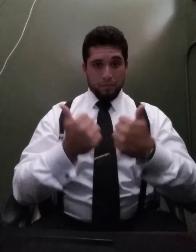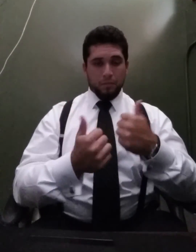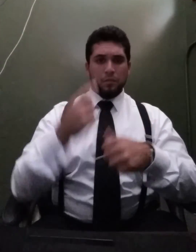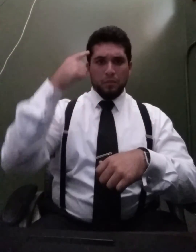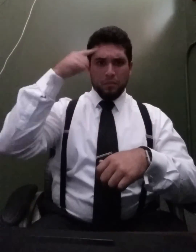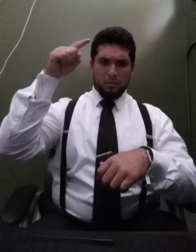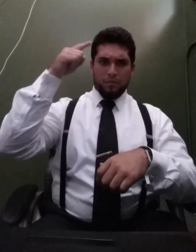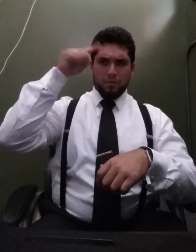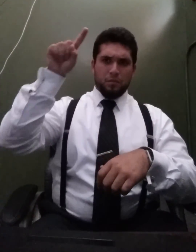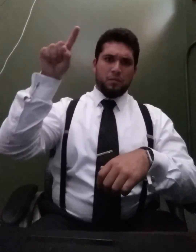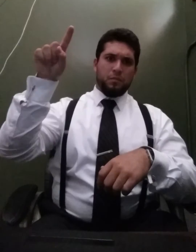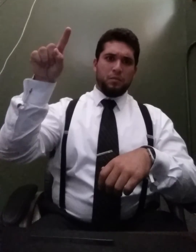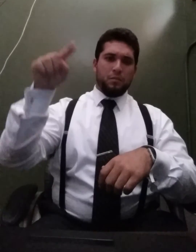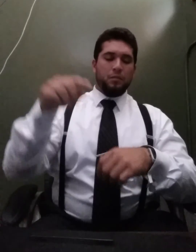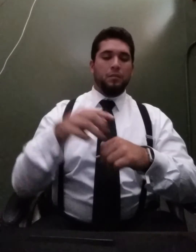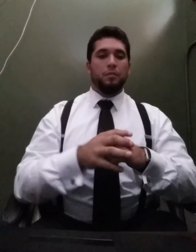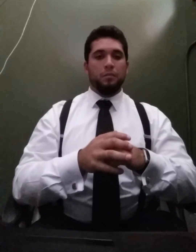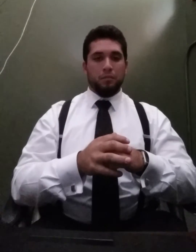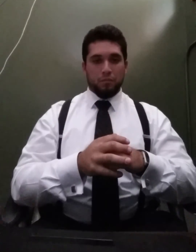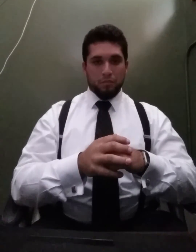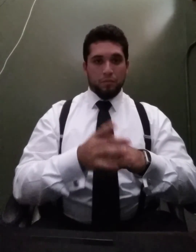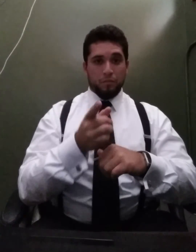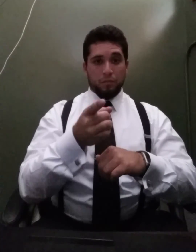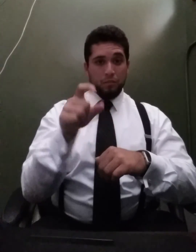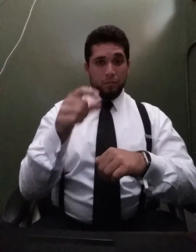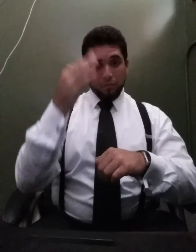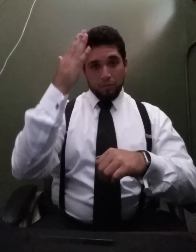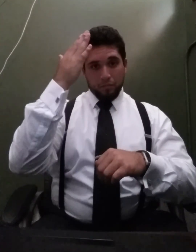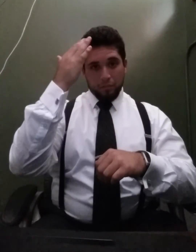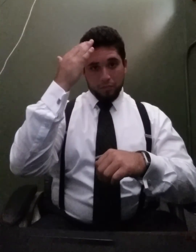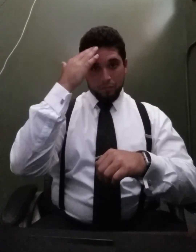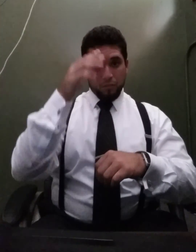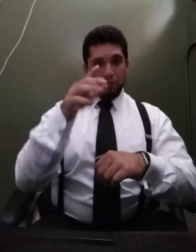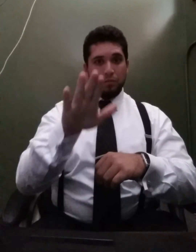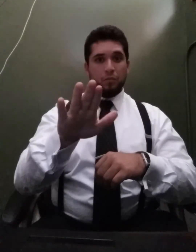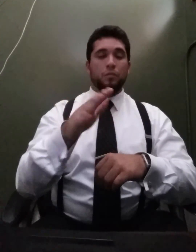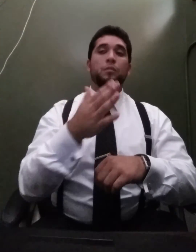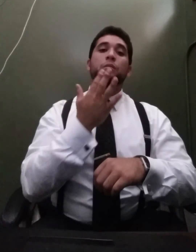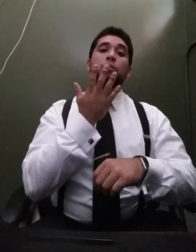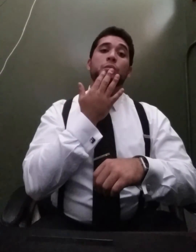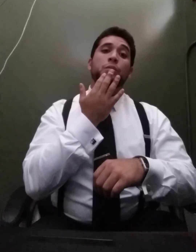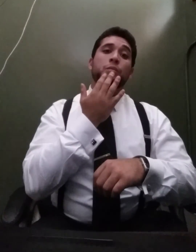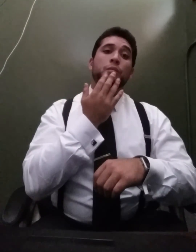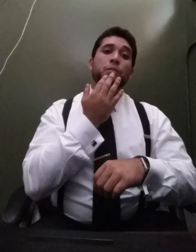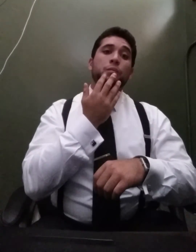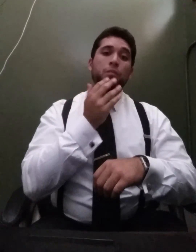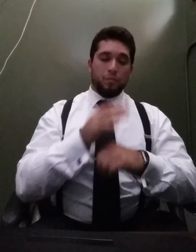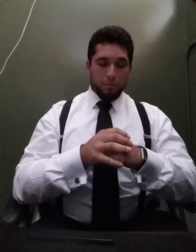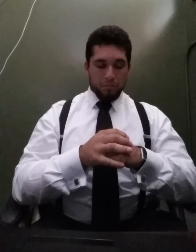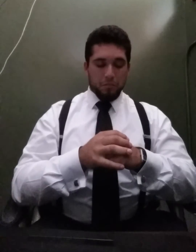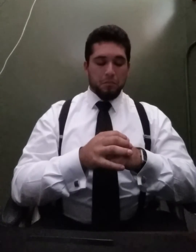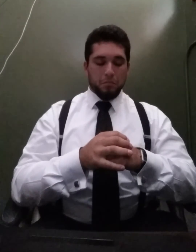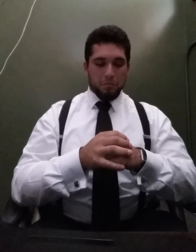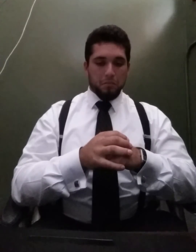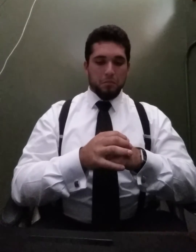Is shaded, not shaded, half, half. Okay? These are specific